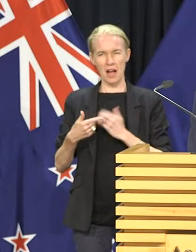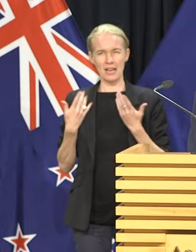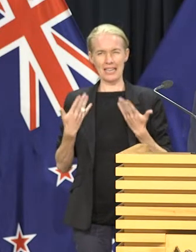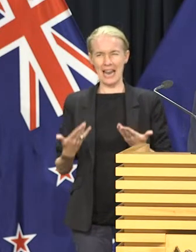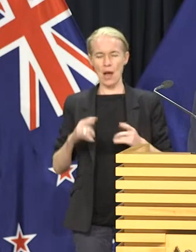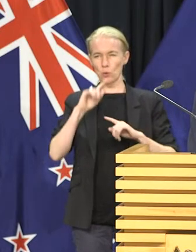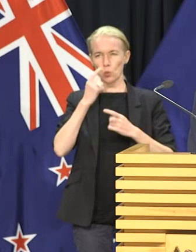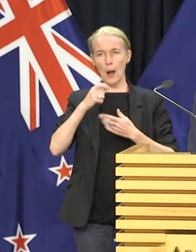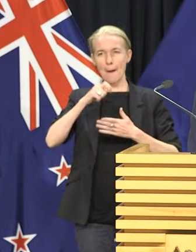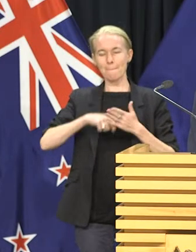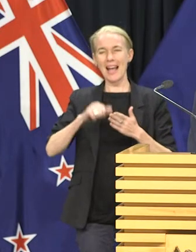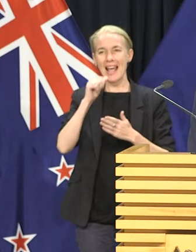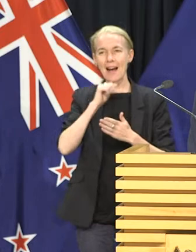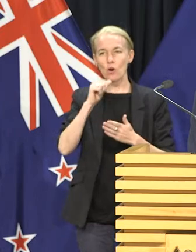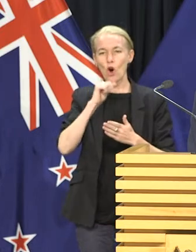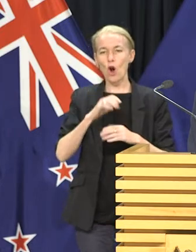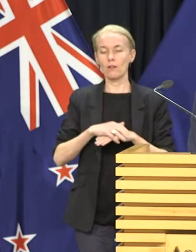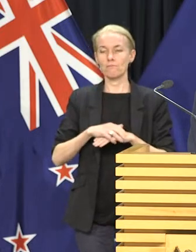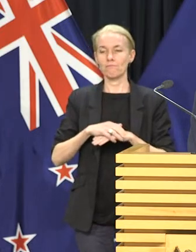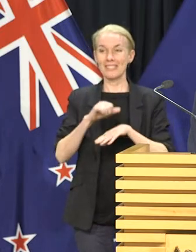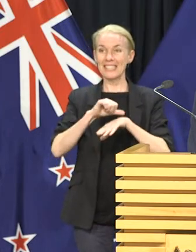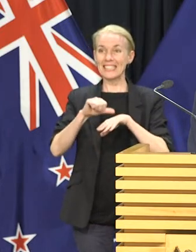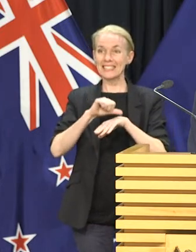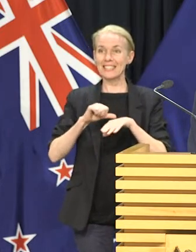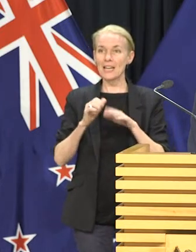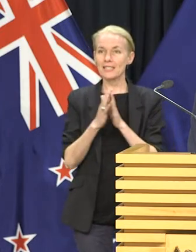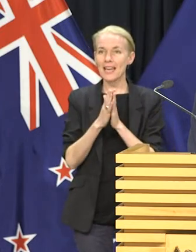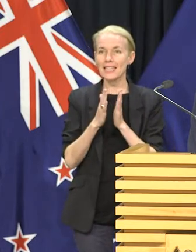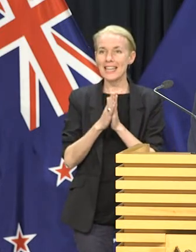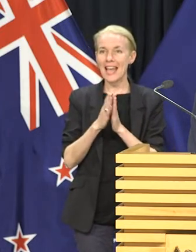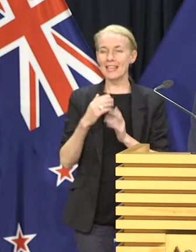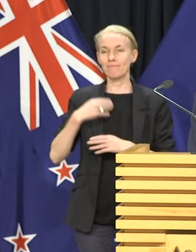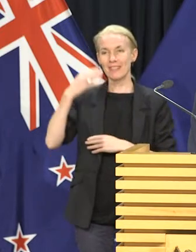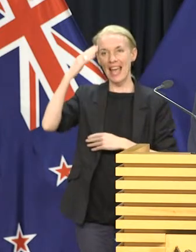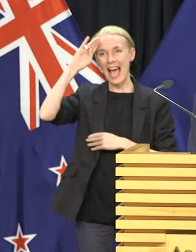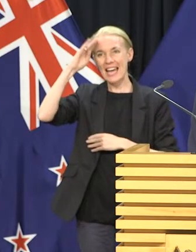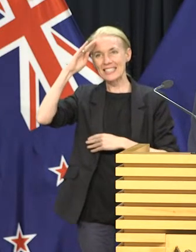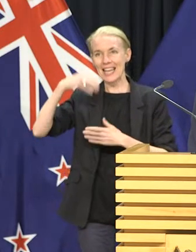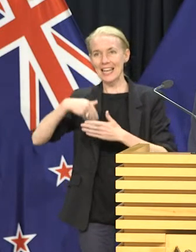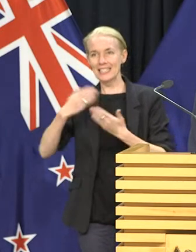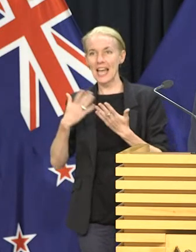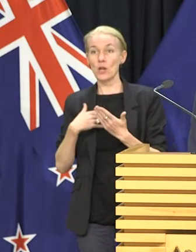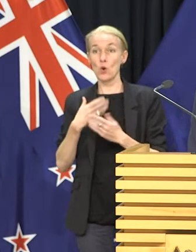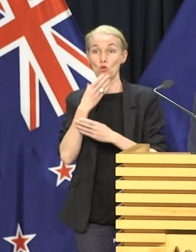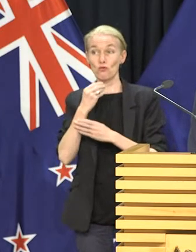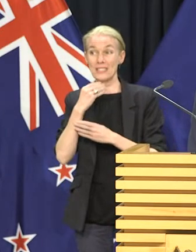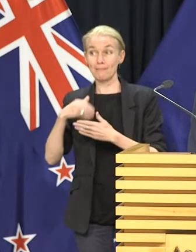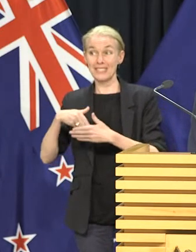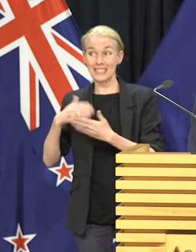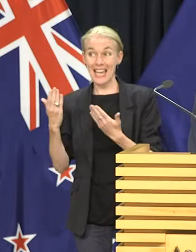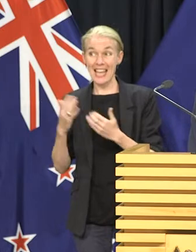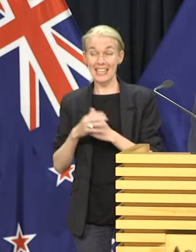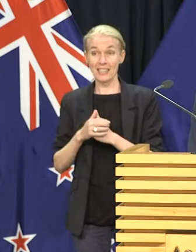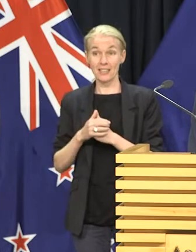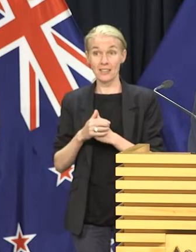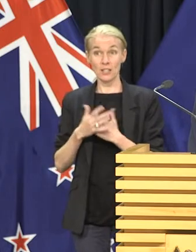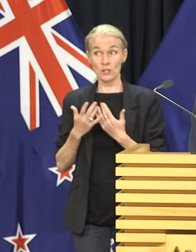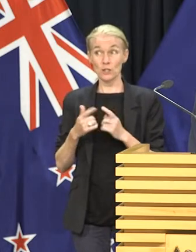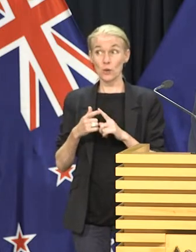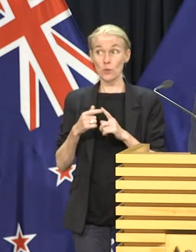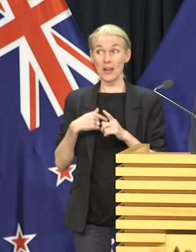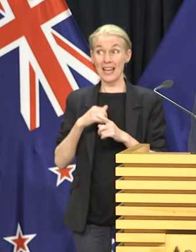Days. Do you see it, I guess, as a bit of a backward step in terms of health if we're to make alcohol freely available like